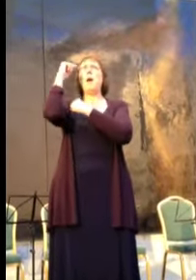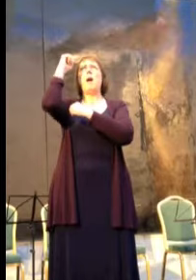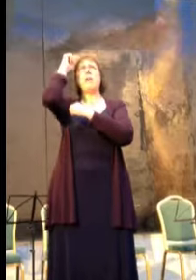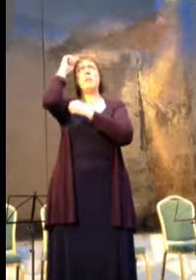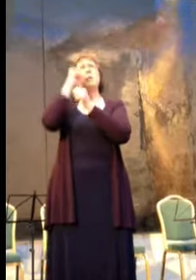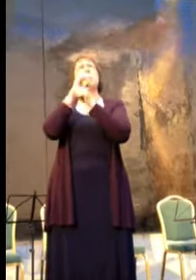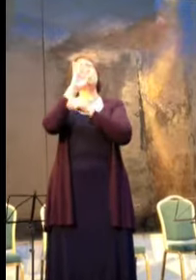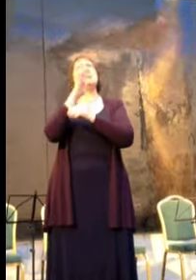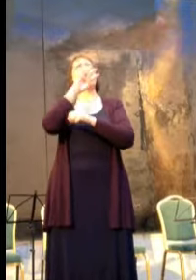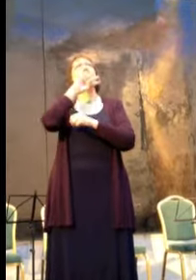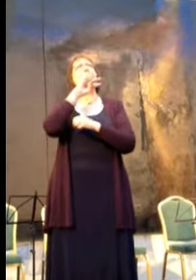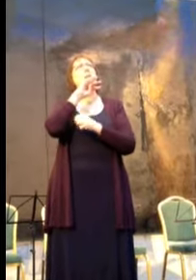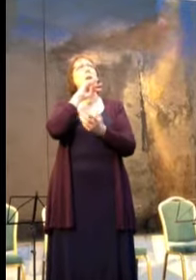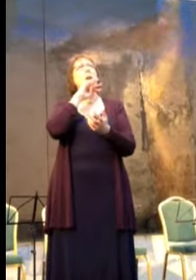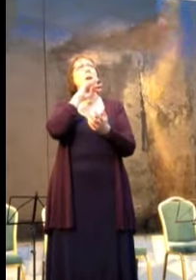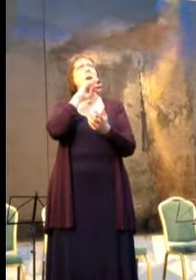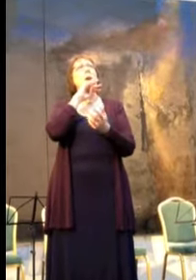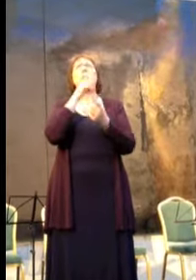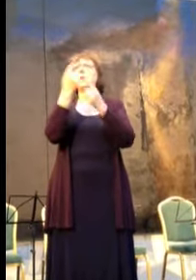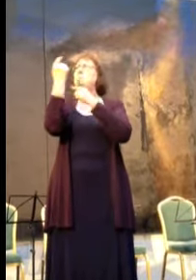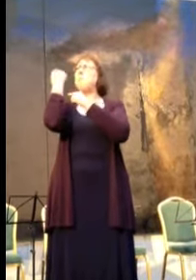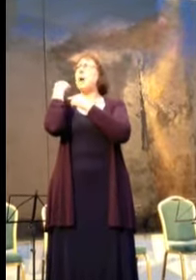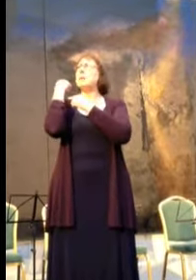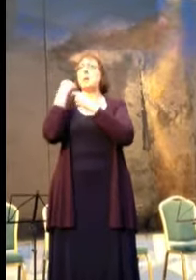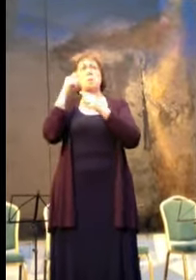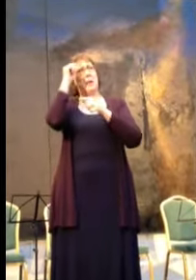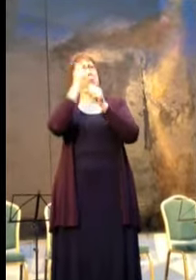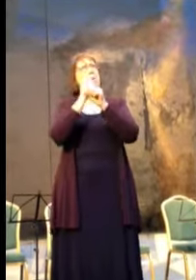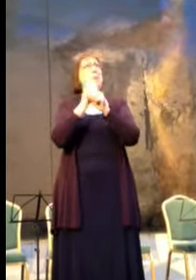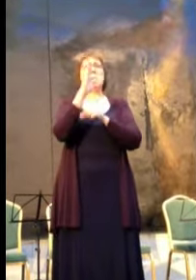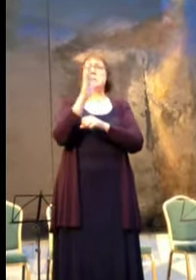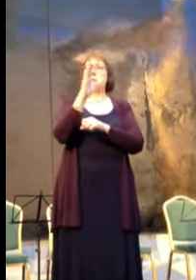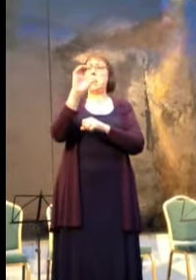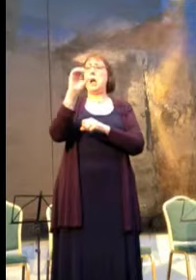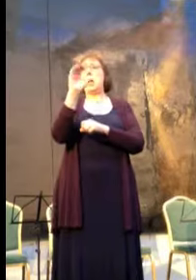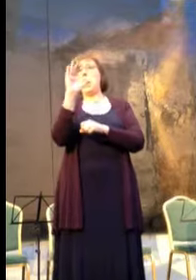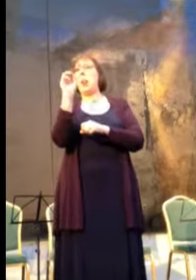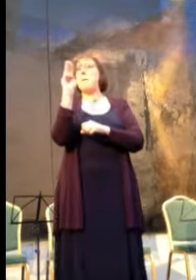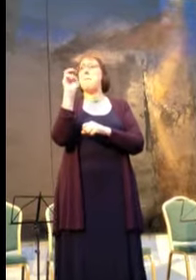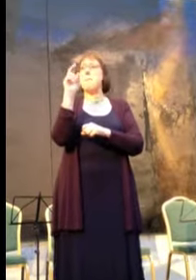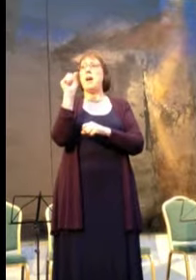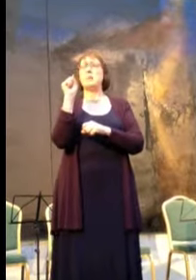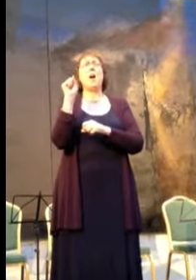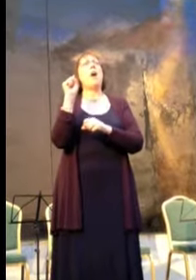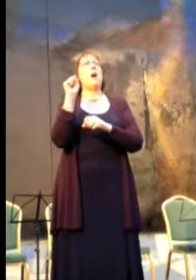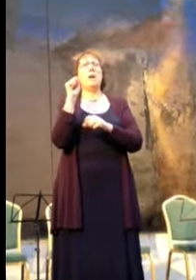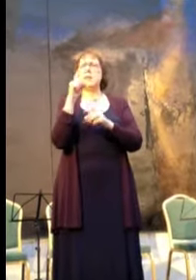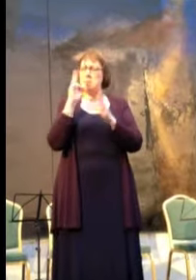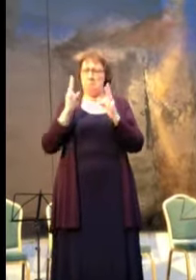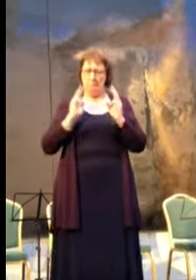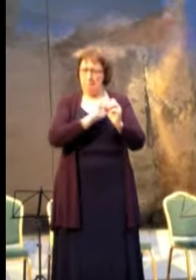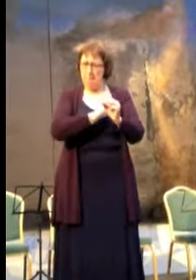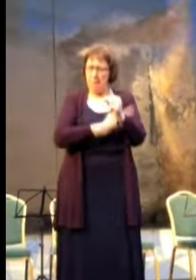St. Patrick, or indeed in another century, St. Columbanus, it is empowering. I think